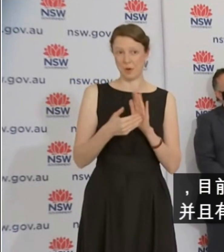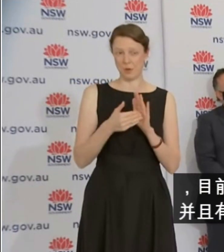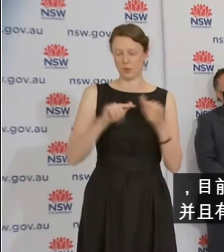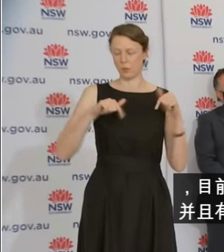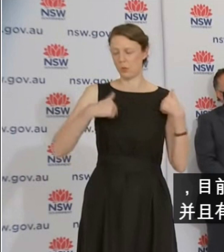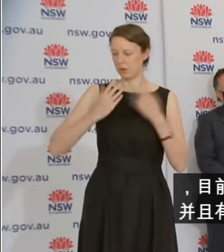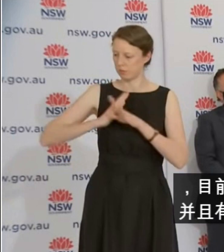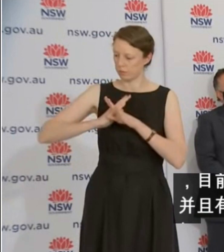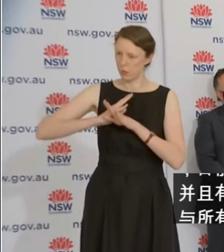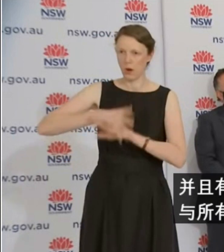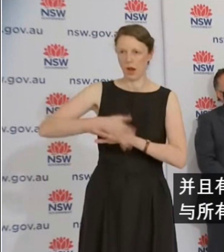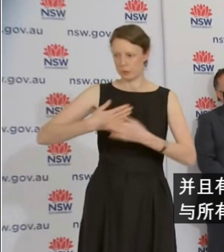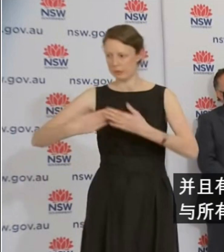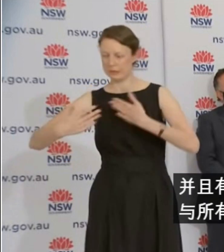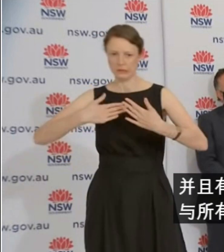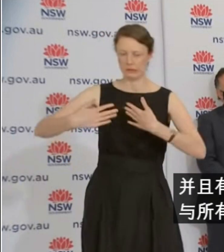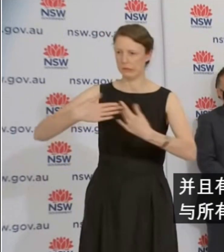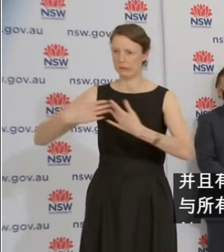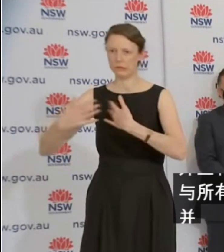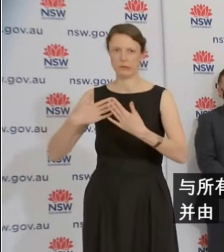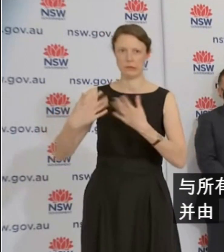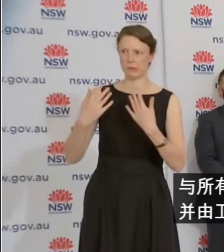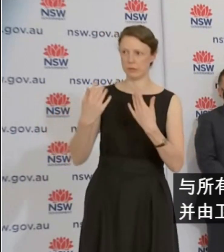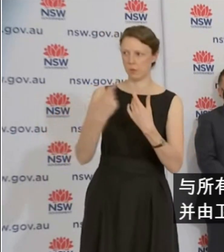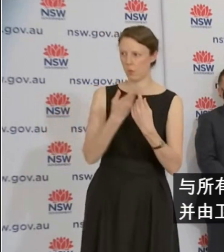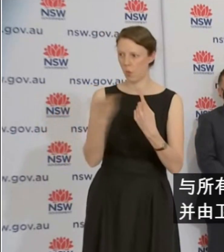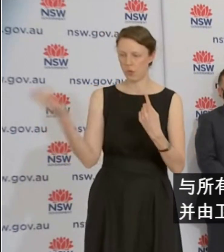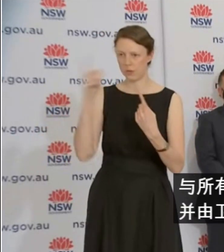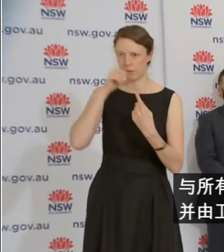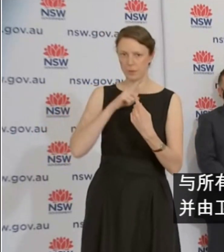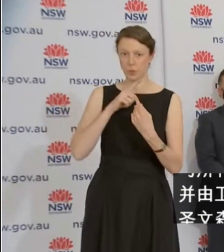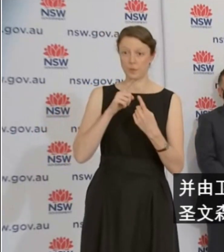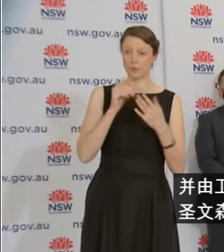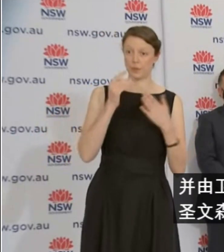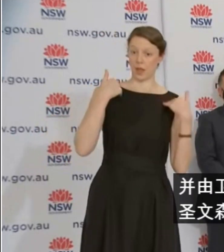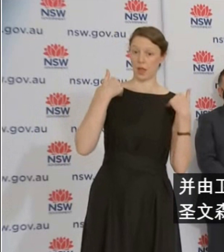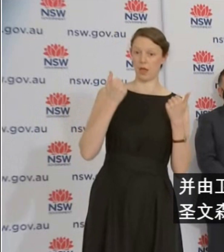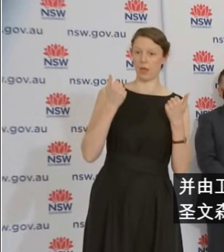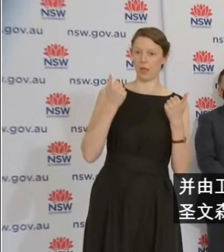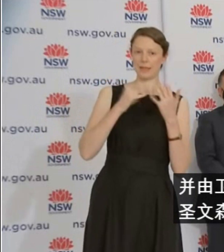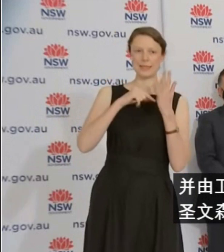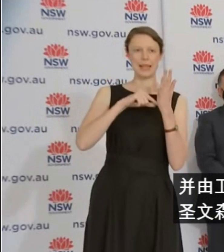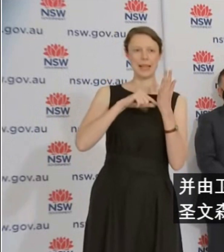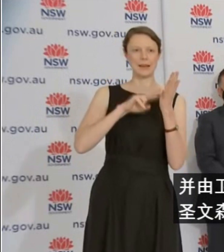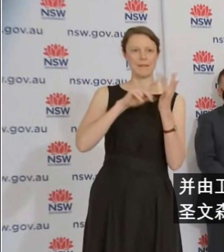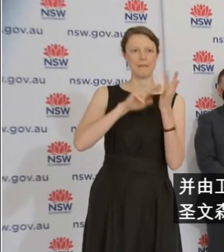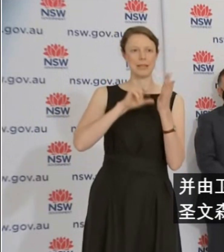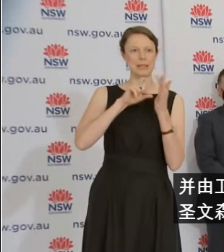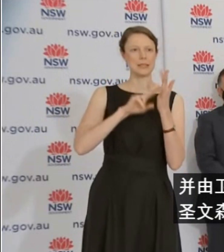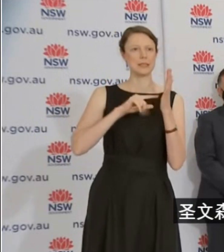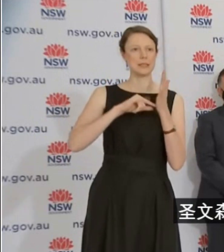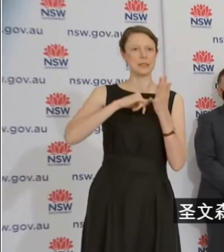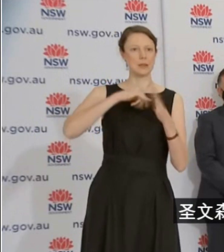going into managing that with all the parties involved and being led by Health by St Vincent's, who provide the